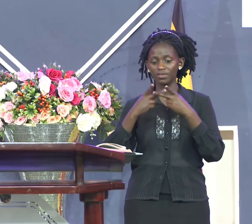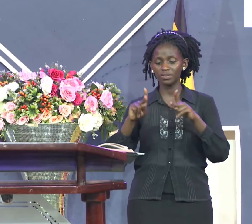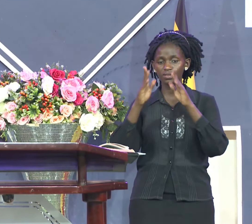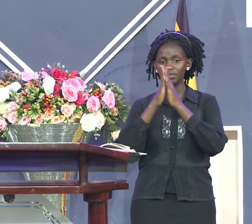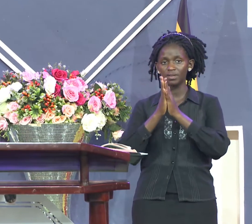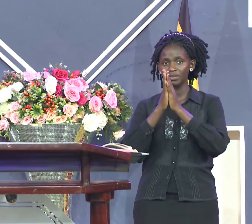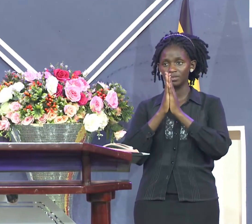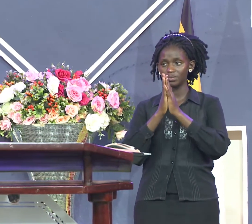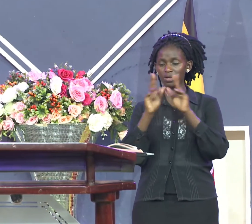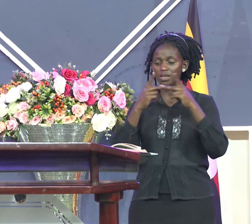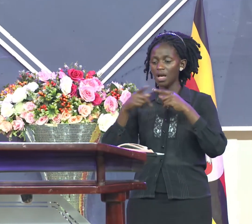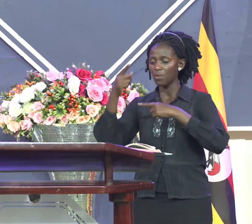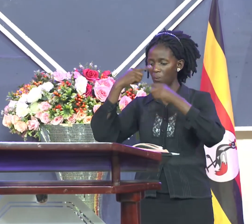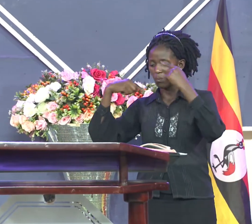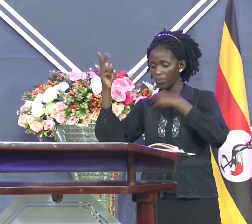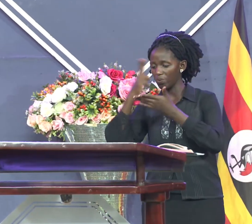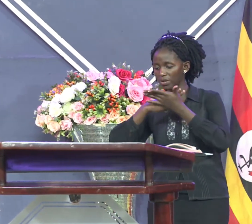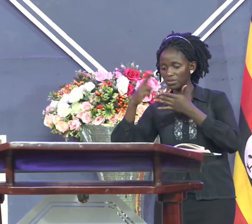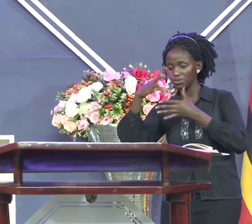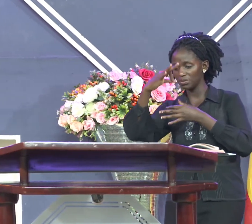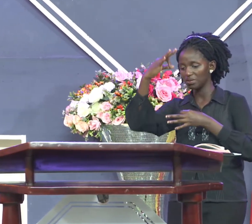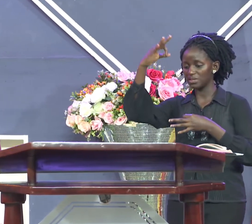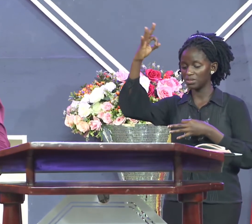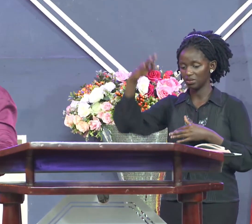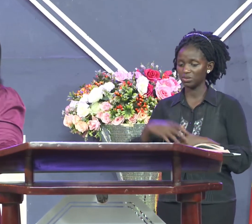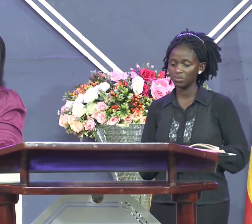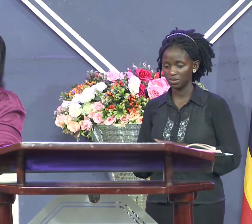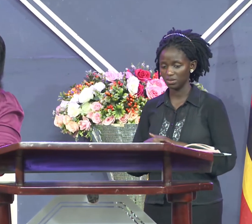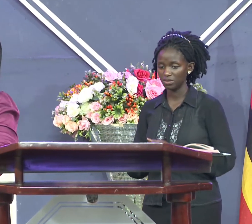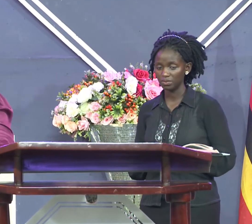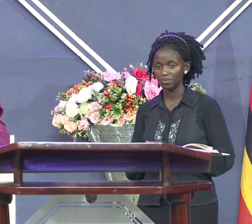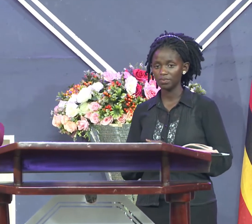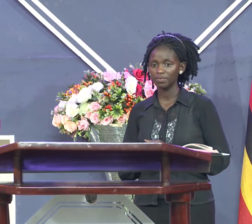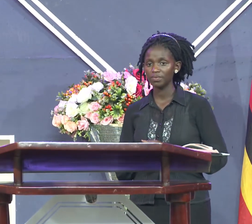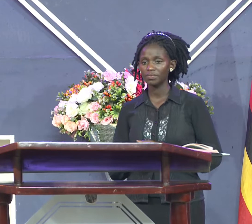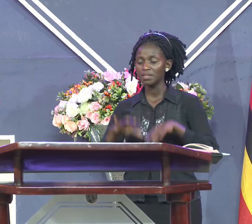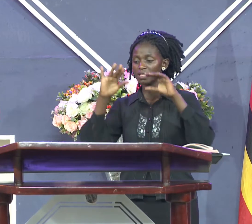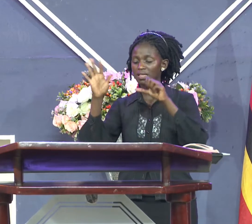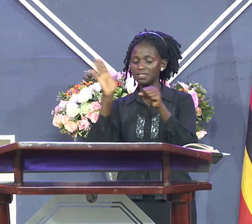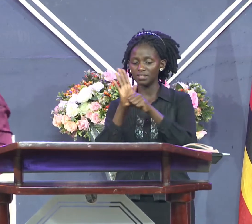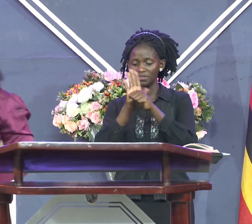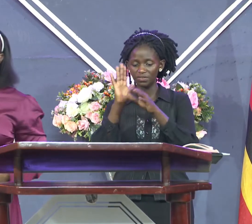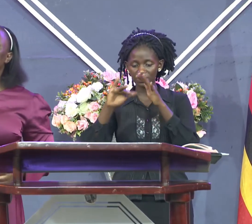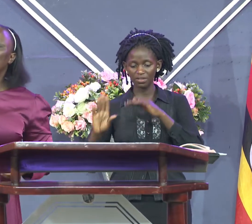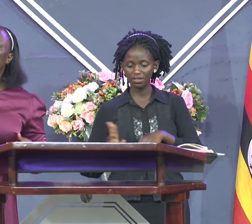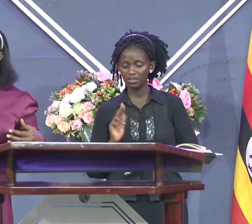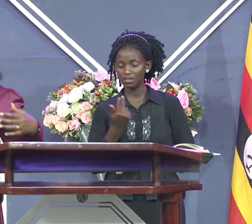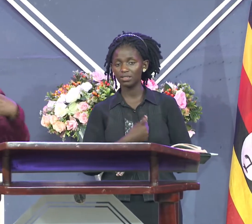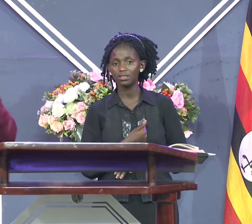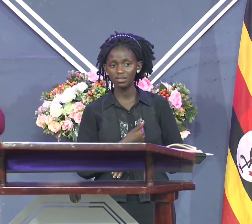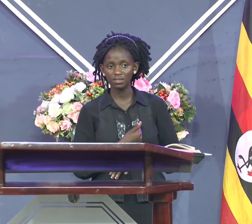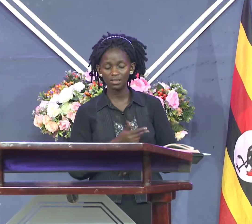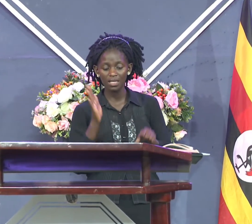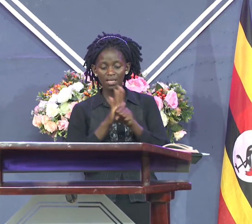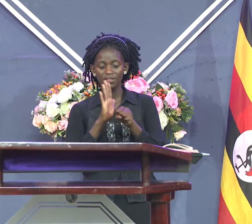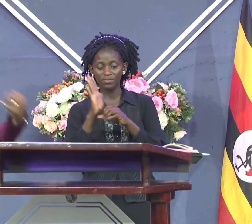Let's use the remaining minutes and cry out to him, the Holy Spirit, that he may come and fill